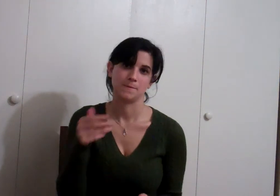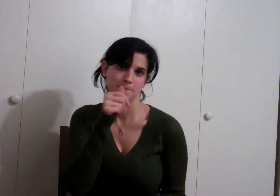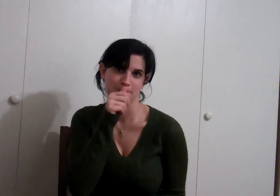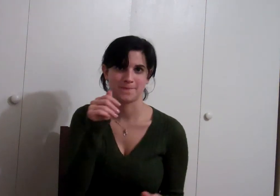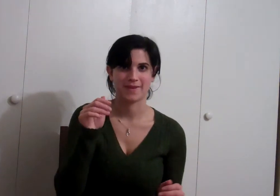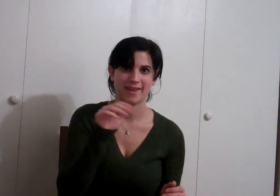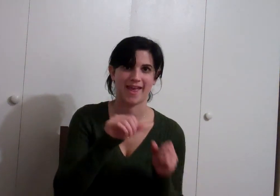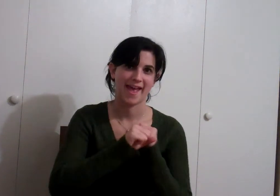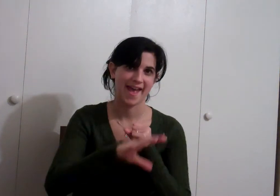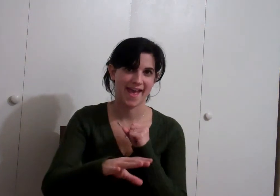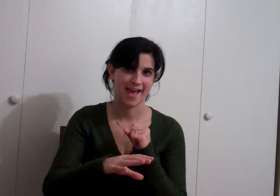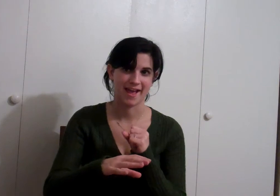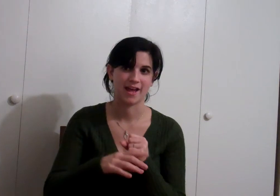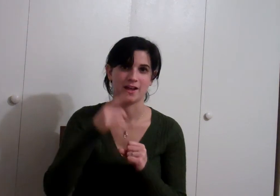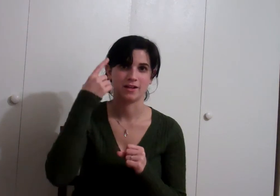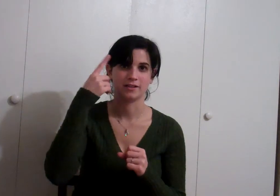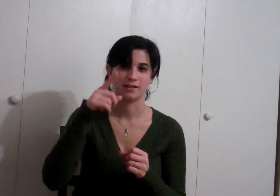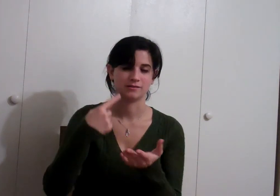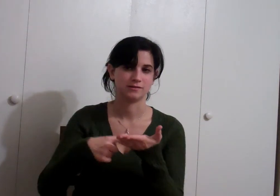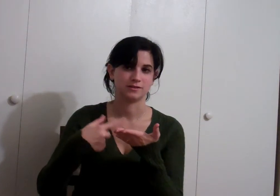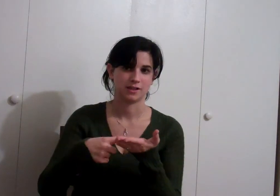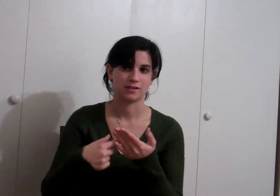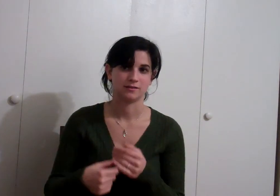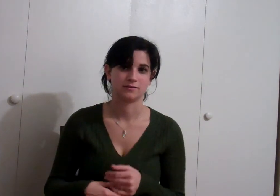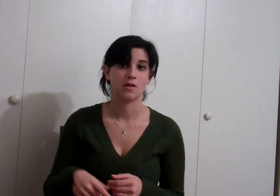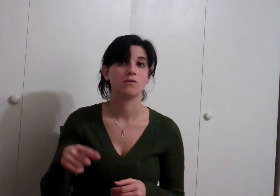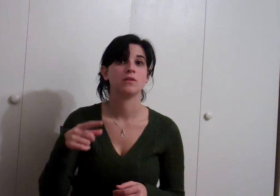we'll always talk about it. But listen to this. We're going to go. I don't know why